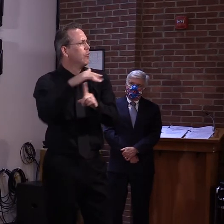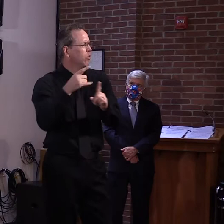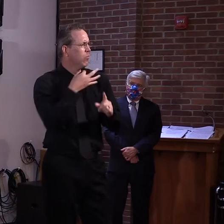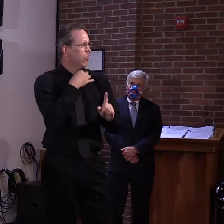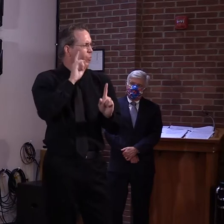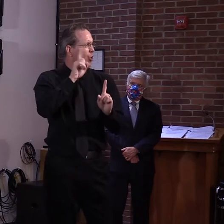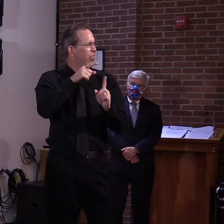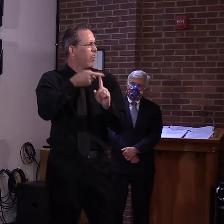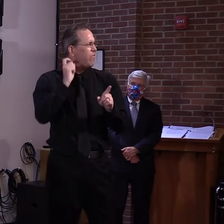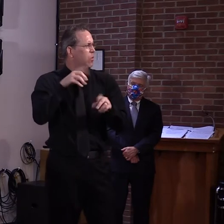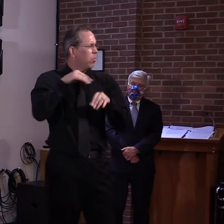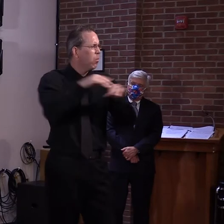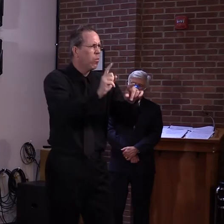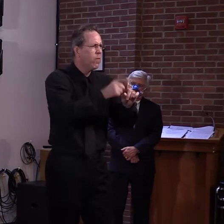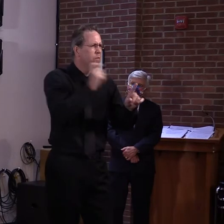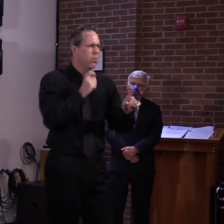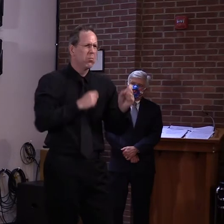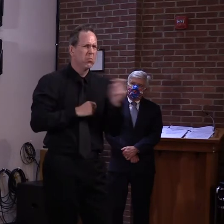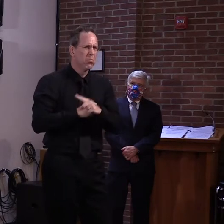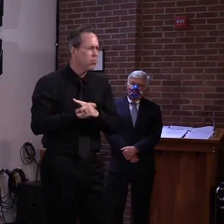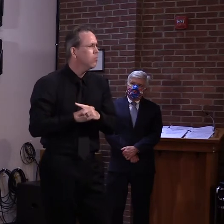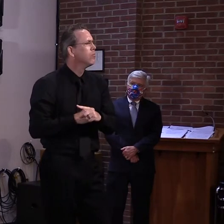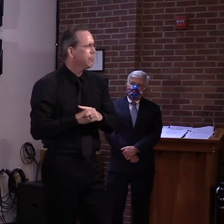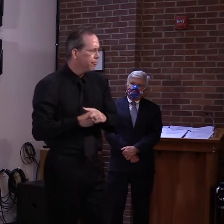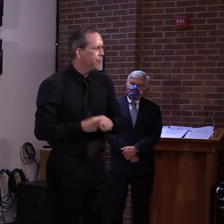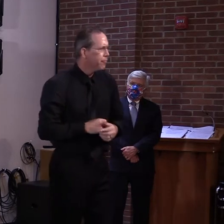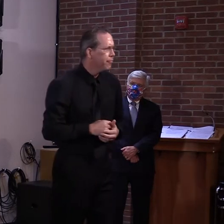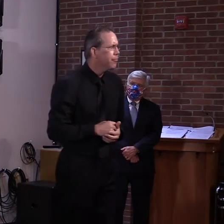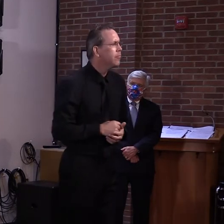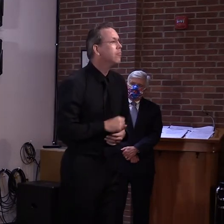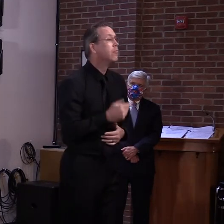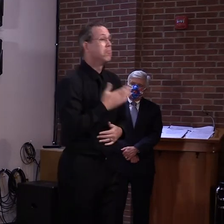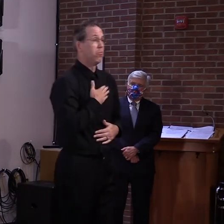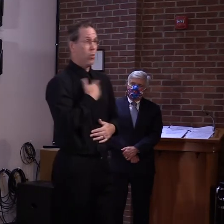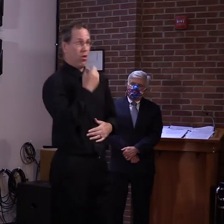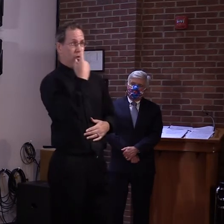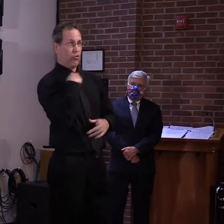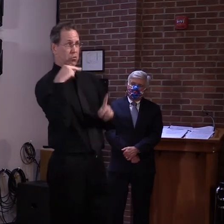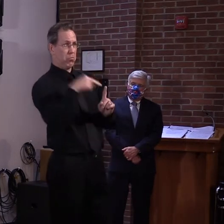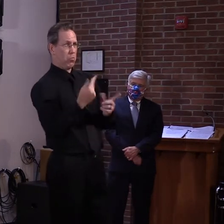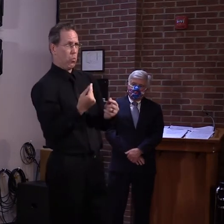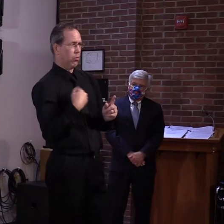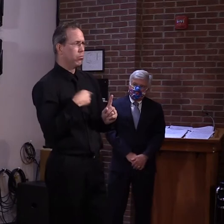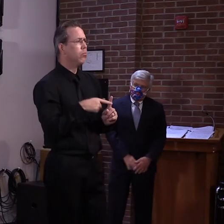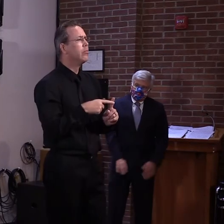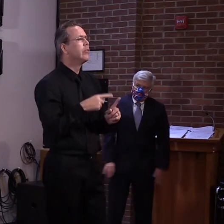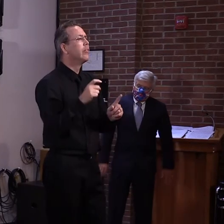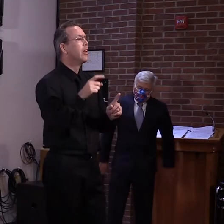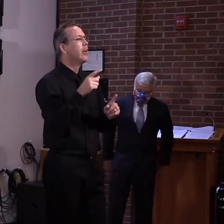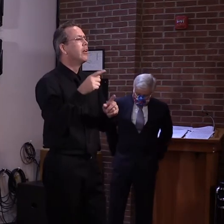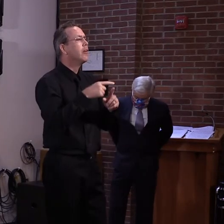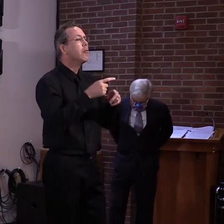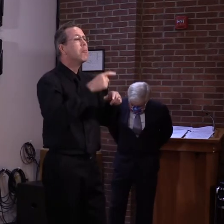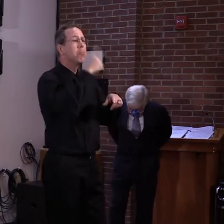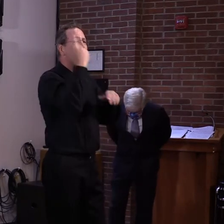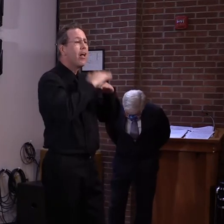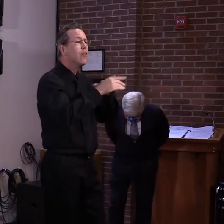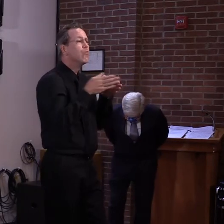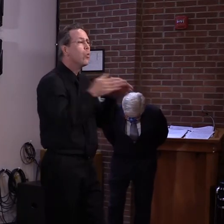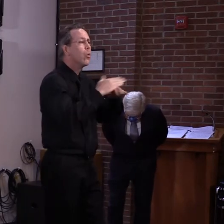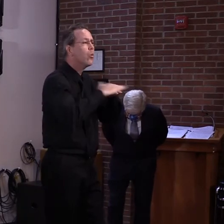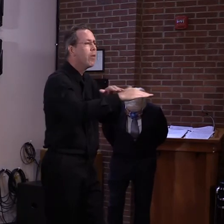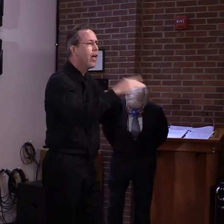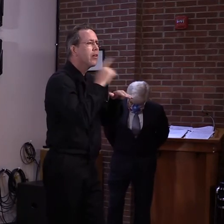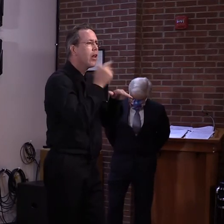have the phosphorus soak in and then naturally try and filter that.